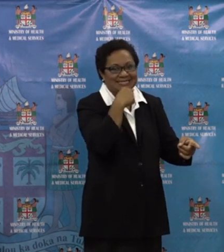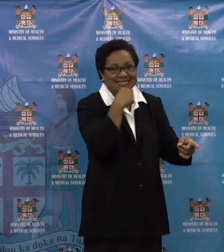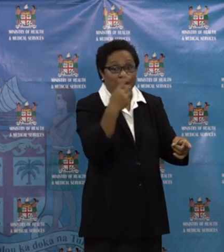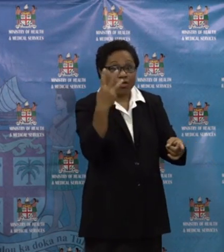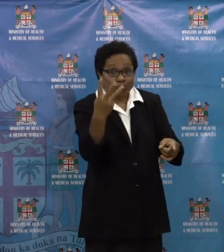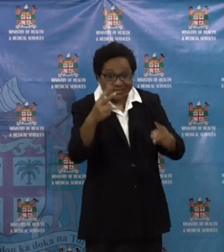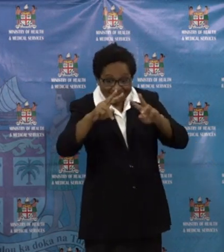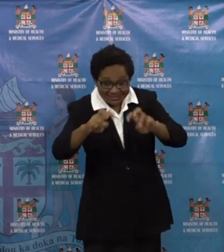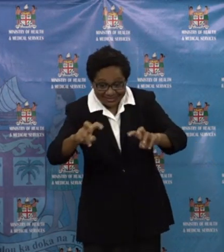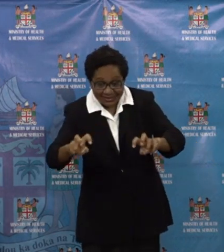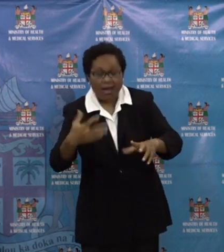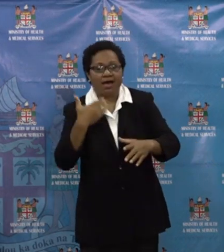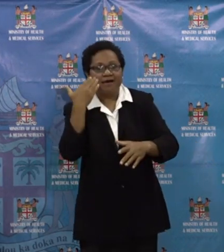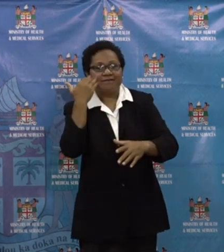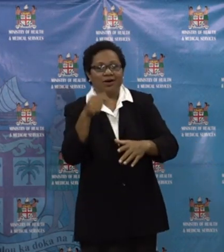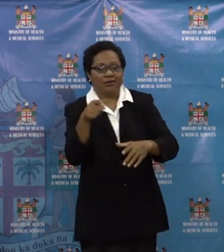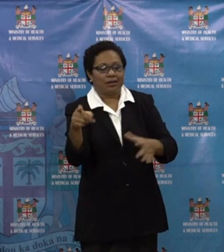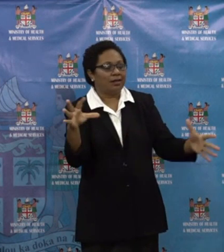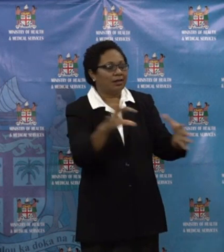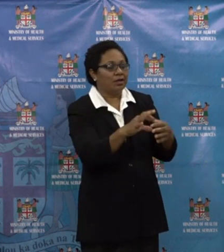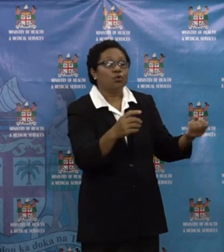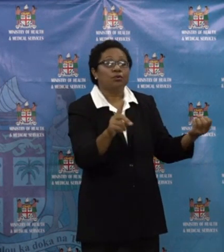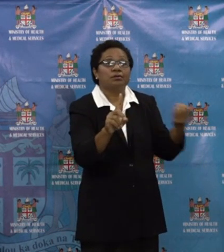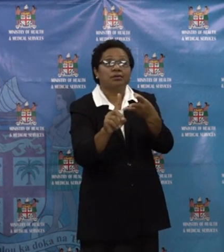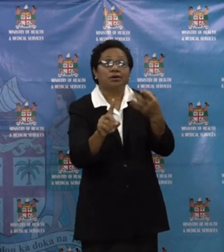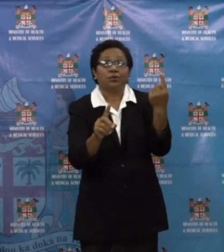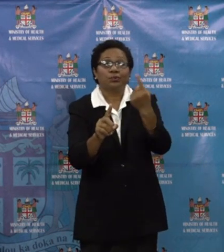to be from the Navy cluster.